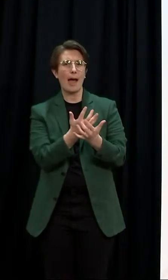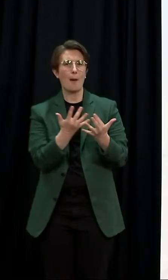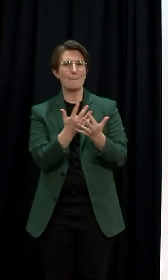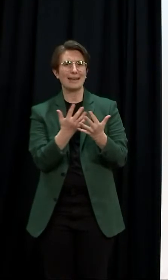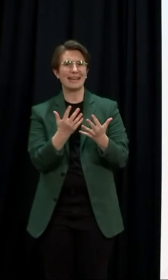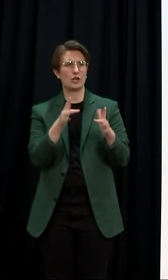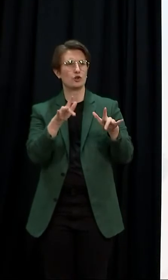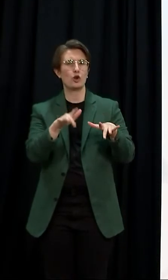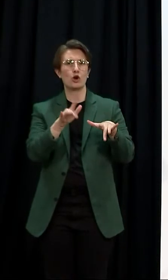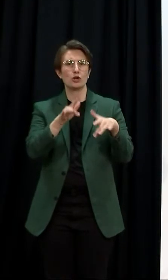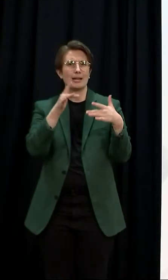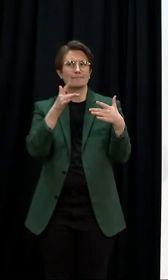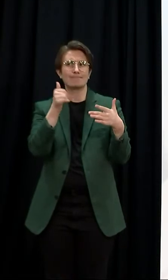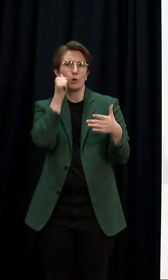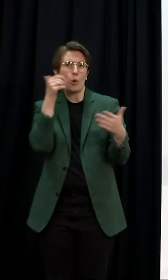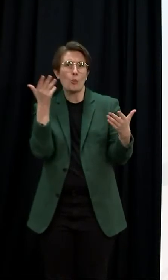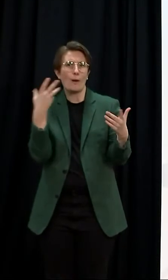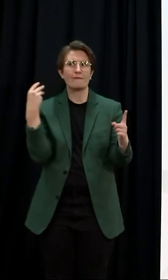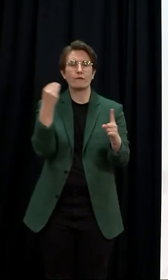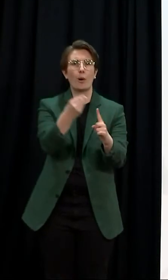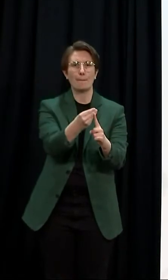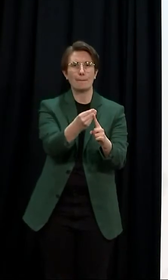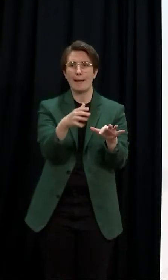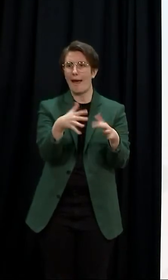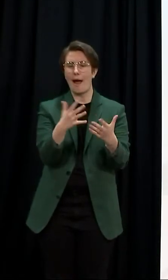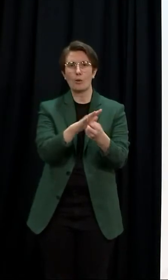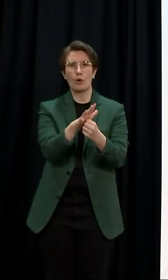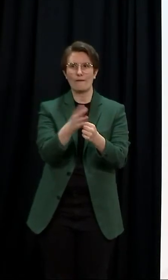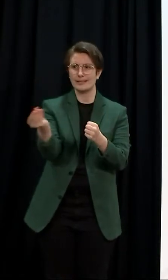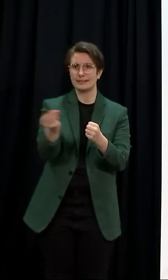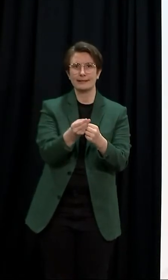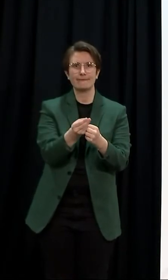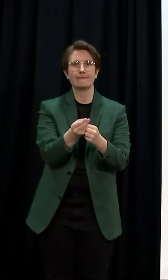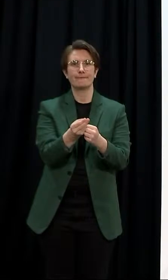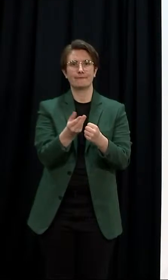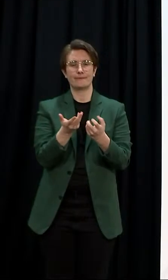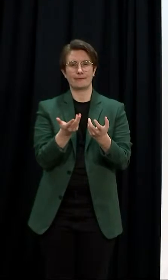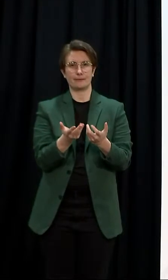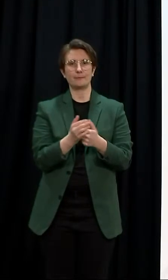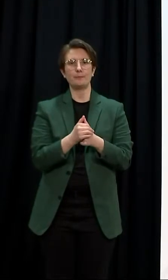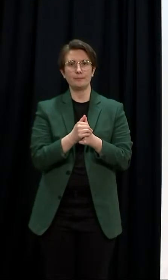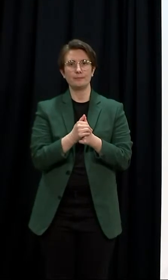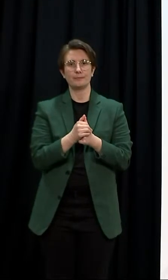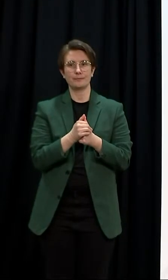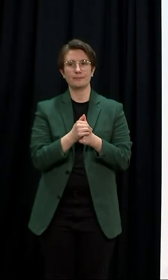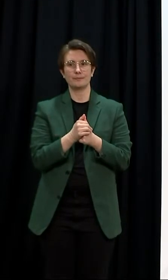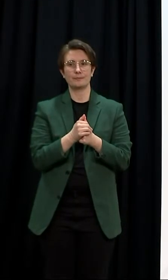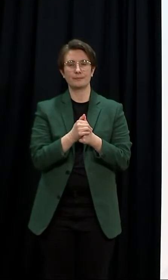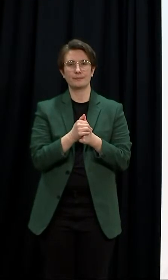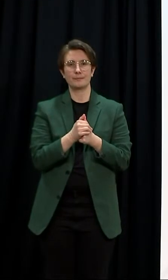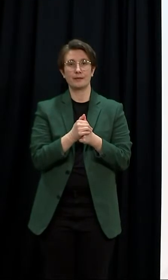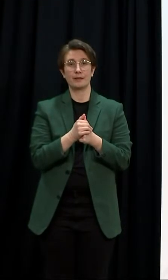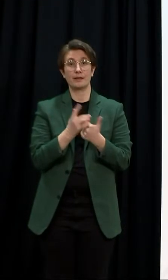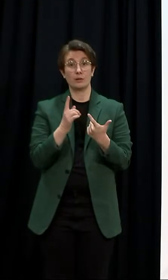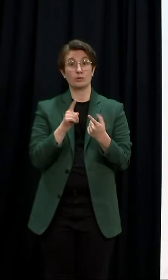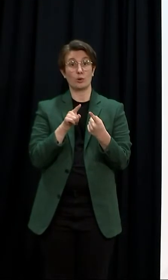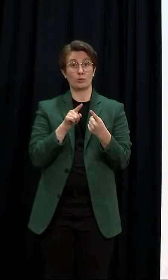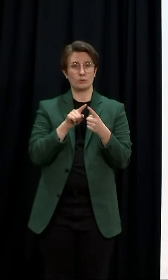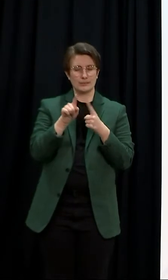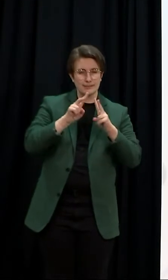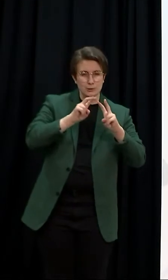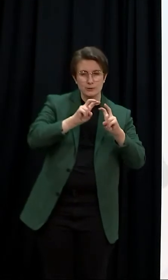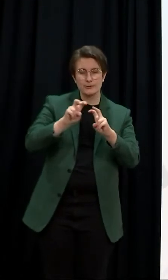currently unlinked, or were unlinked. However, through the course of the day, we were able to establish links for a further 7.